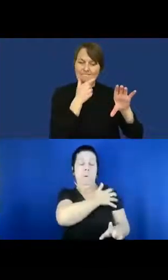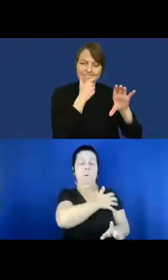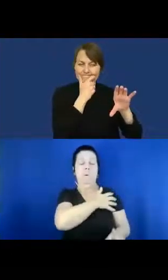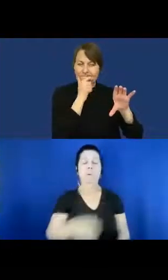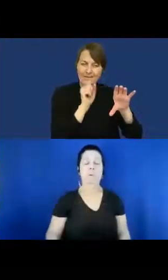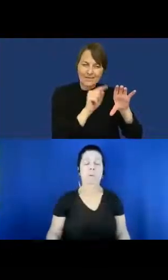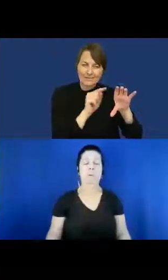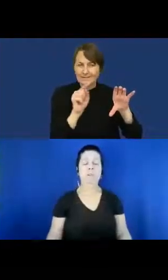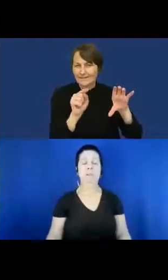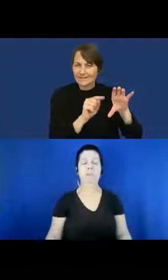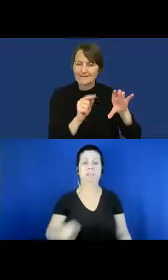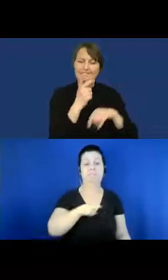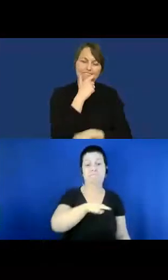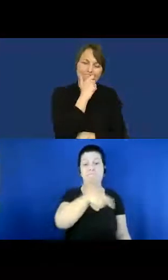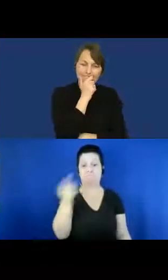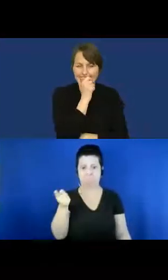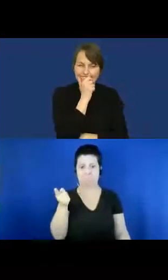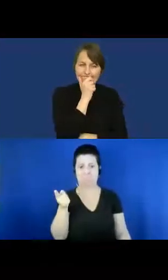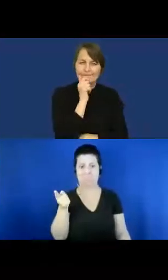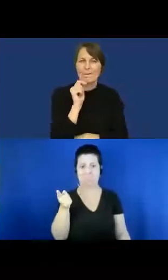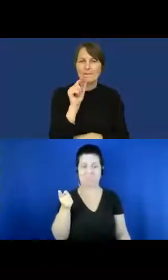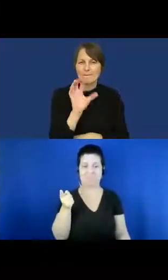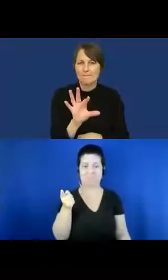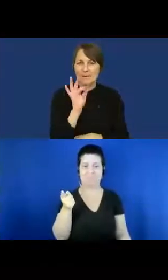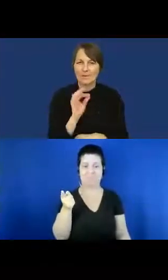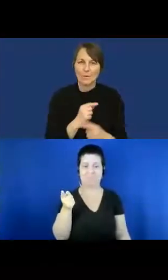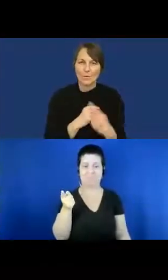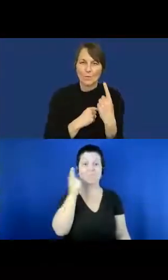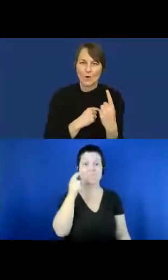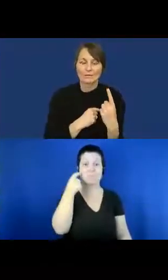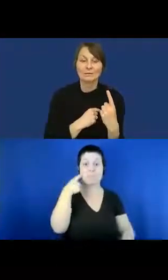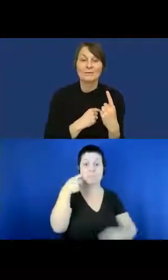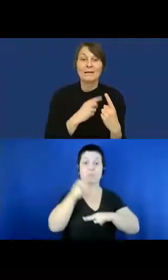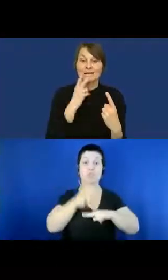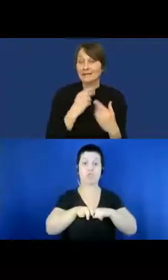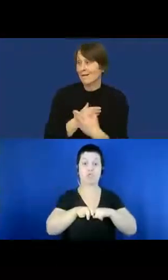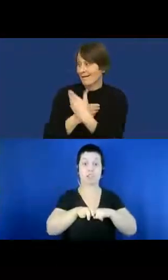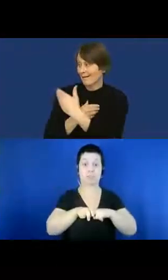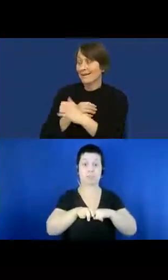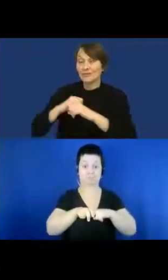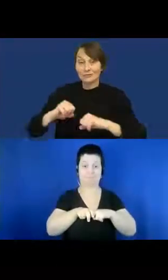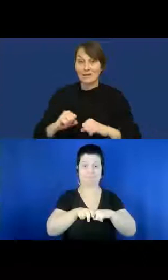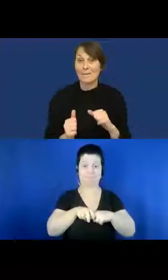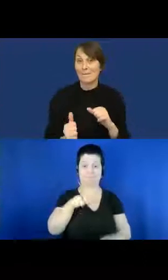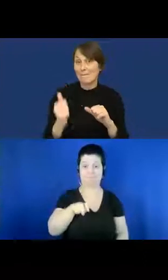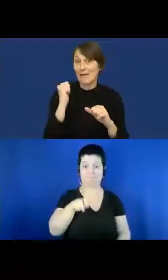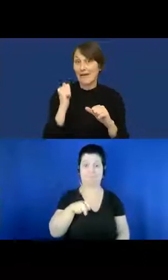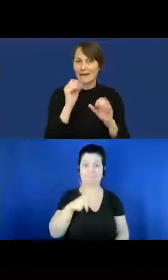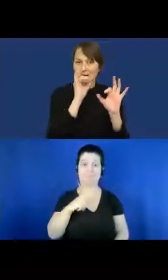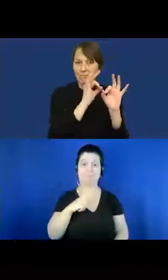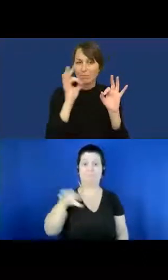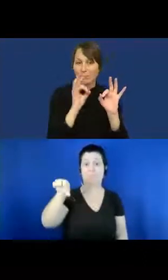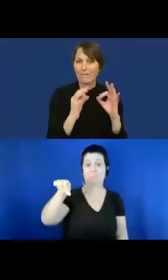And on the right, you can see an illustration of the haptic chair that has 9 vibration motors that are connected to the